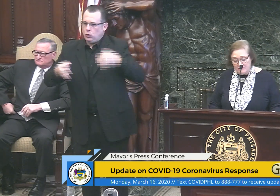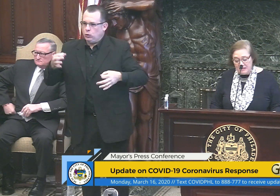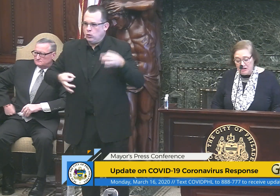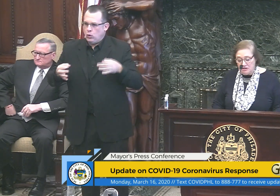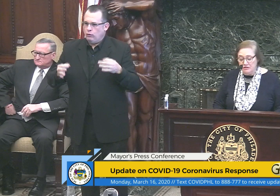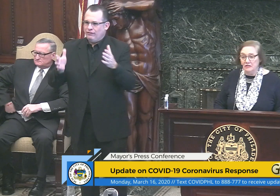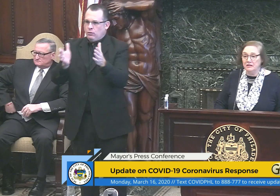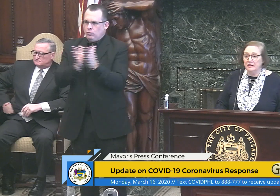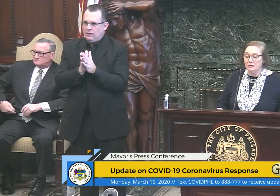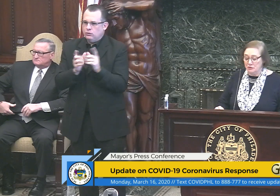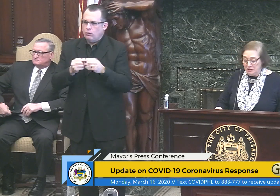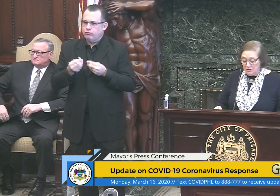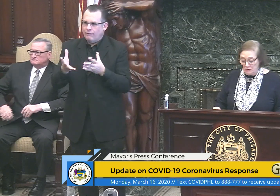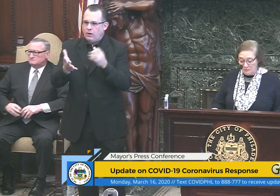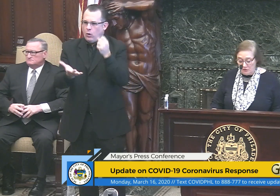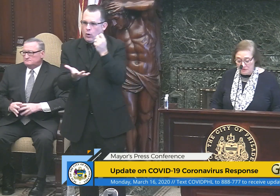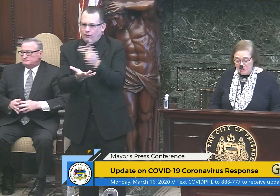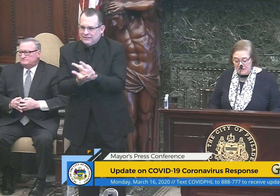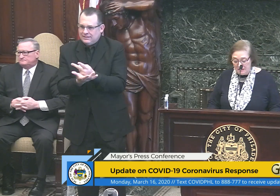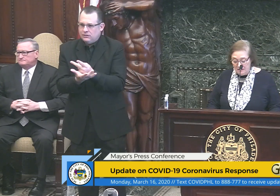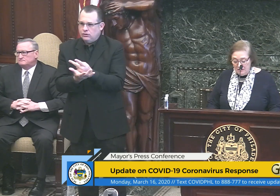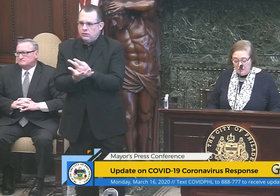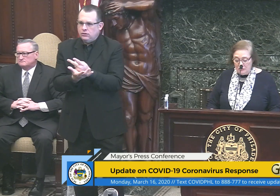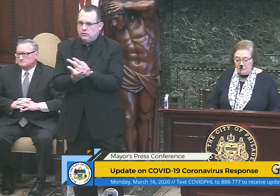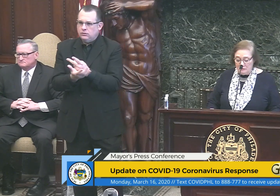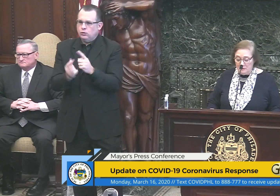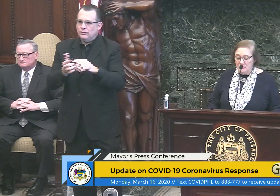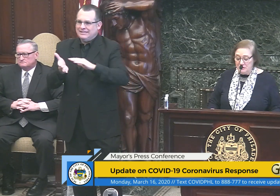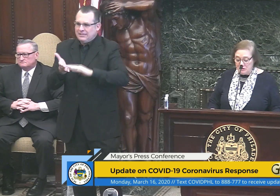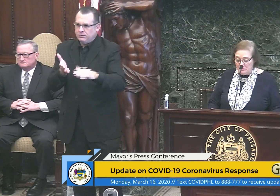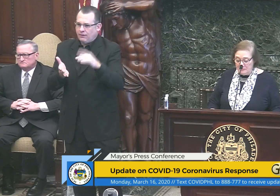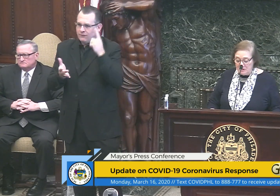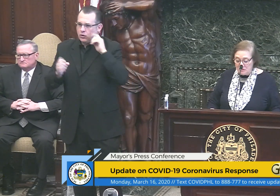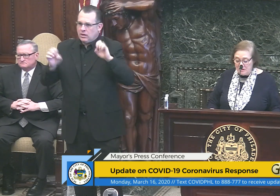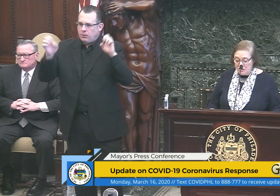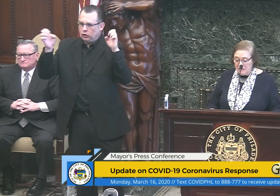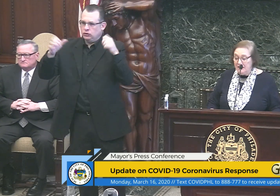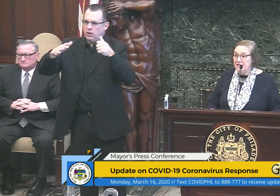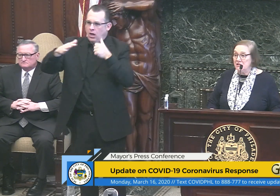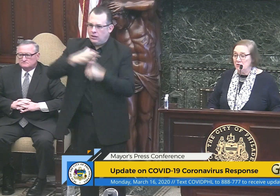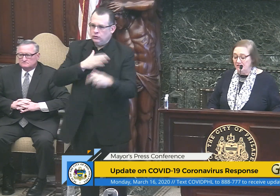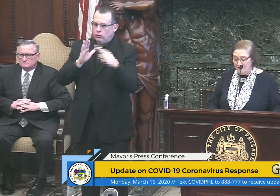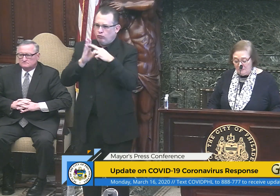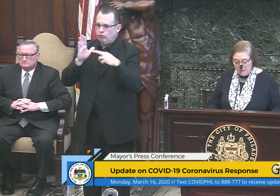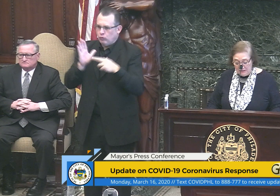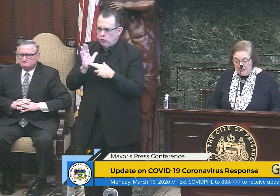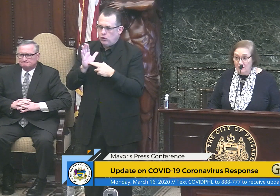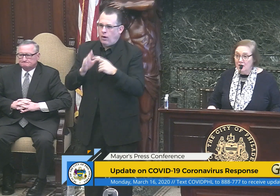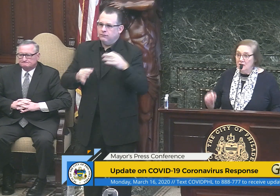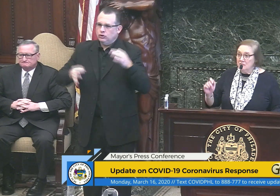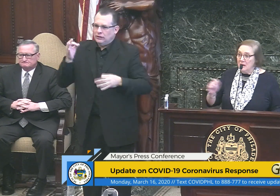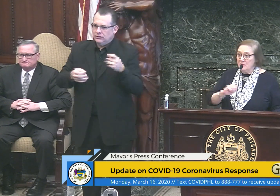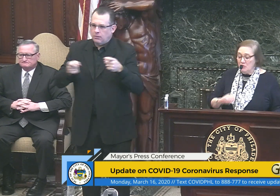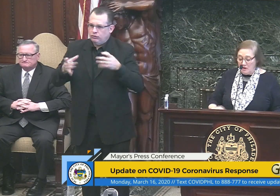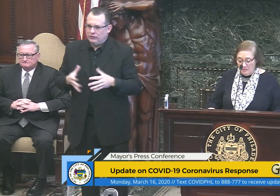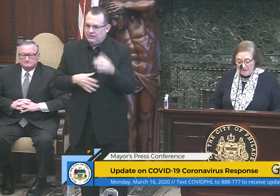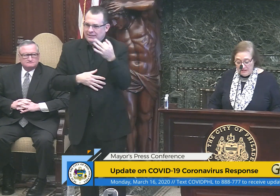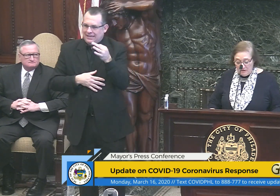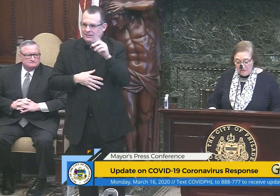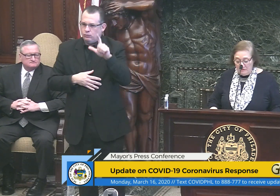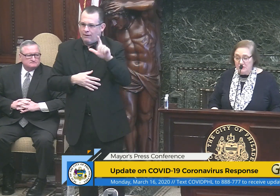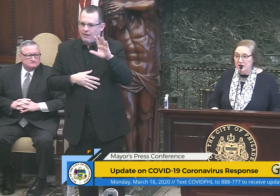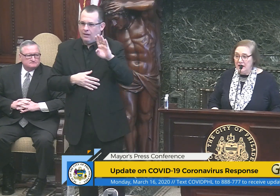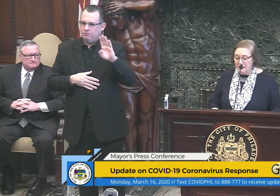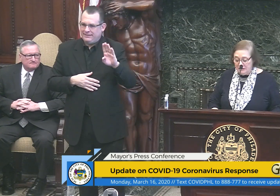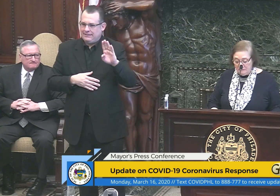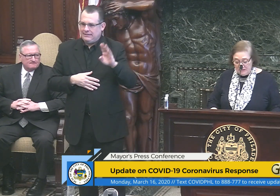me with authorization to declare a judicial emergency under the Rule of Judicial Administration 1925B. Right before coming